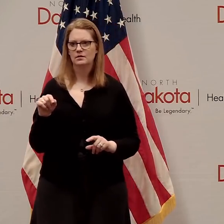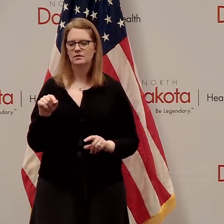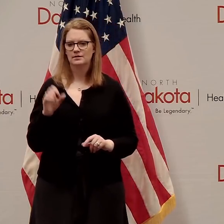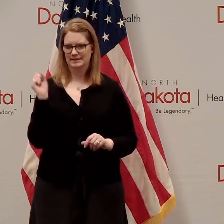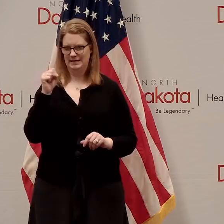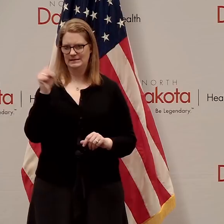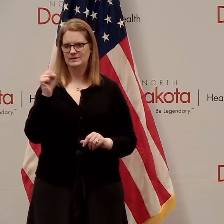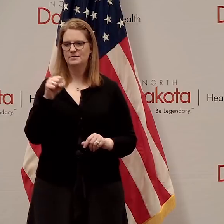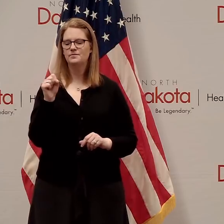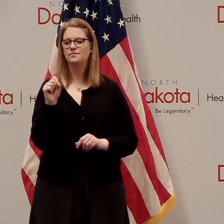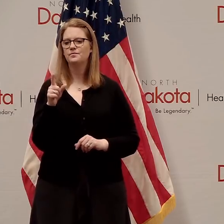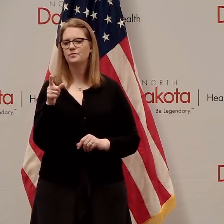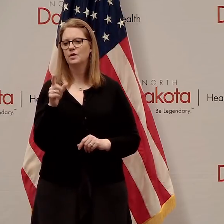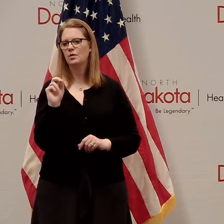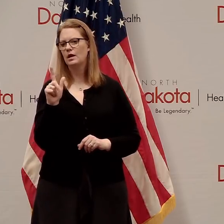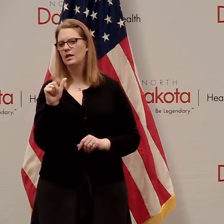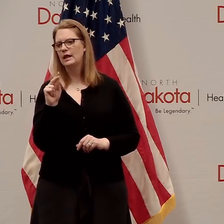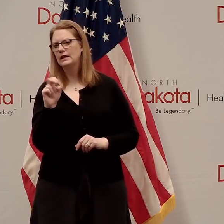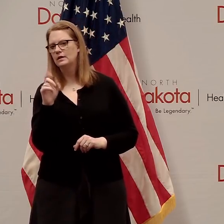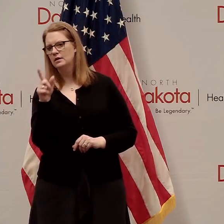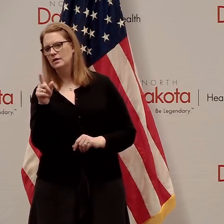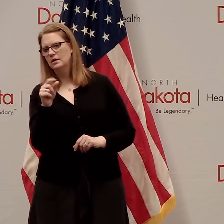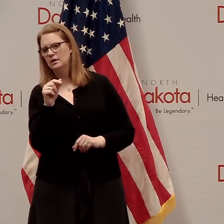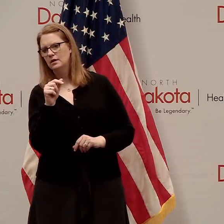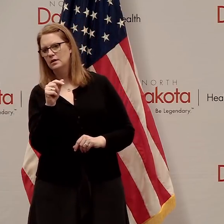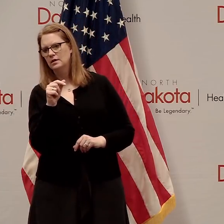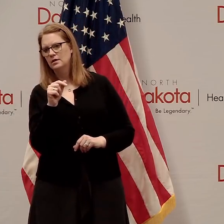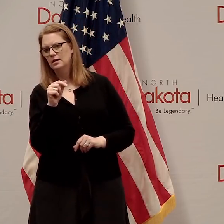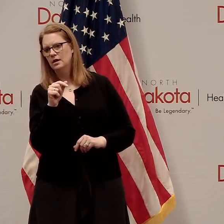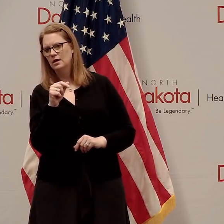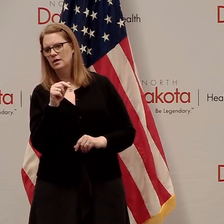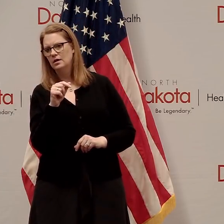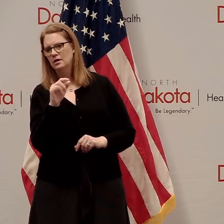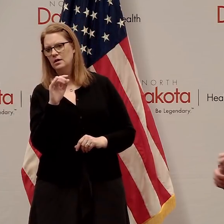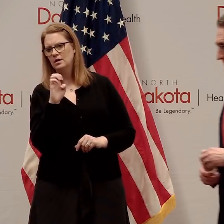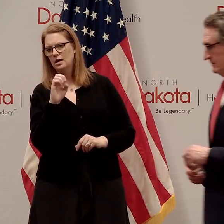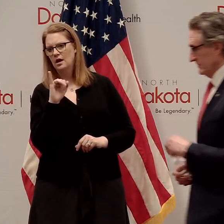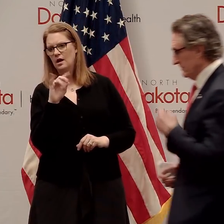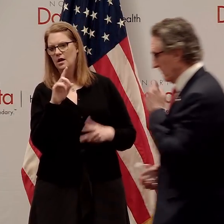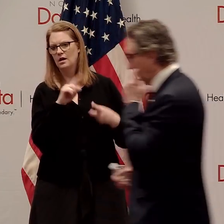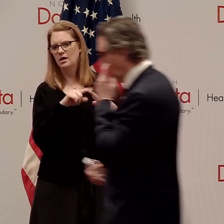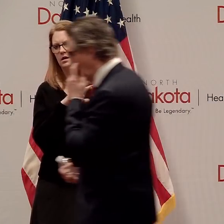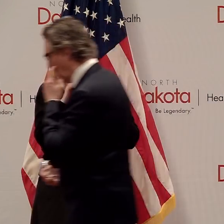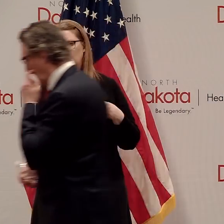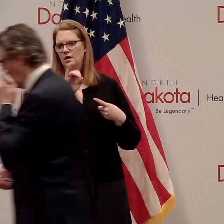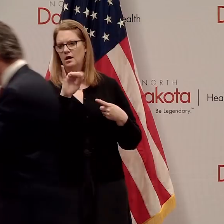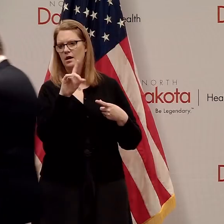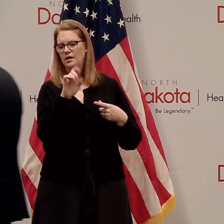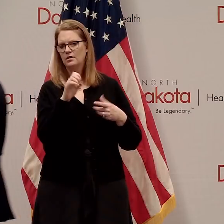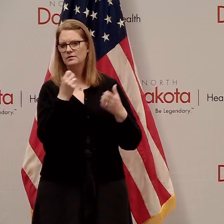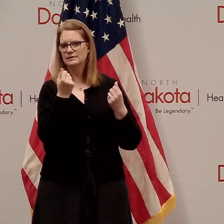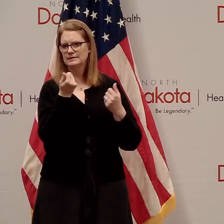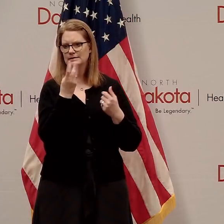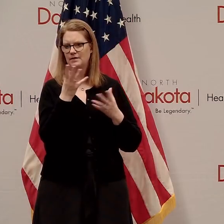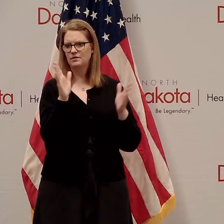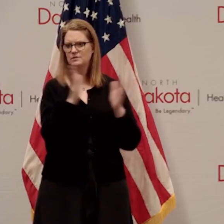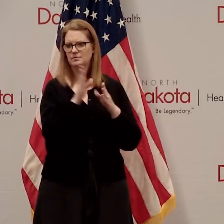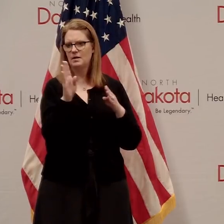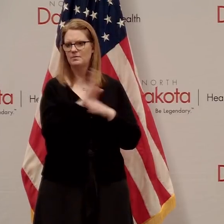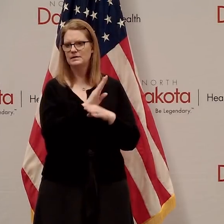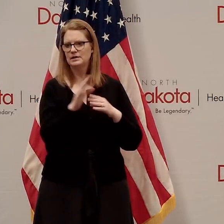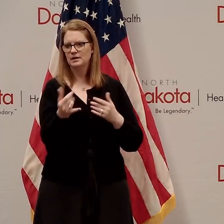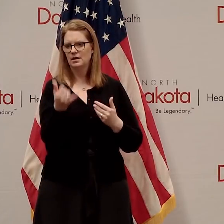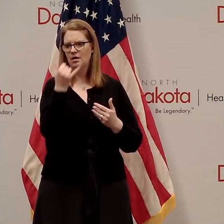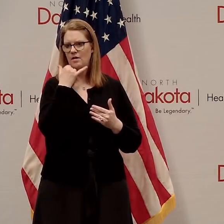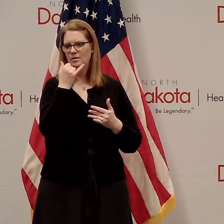Yes, I'm here. Okay, fire away, Lane. Okay. In reference to EIDL, we've had several small businesses here in town calling us